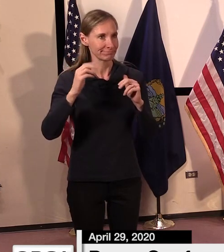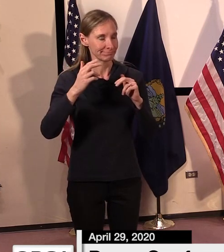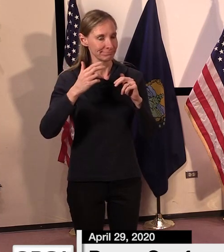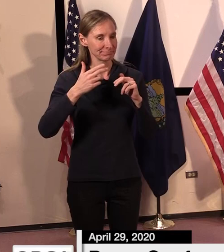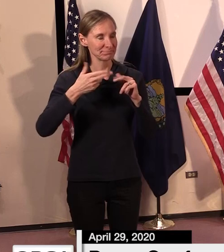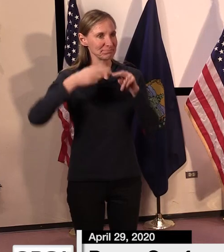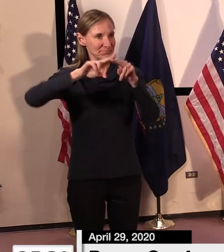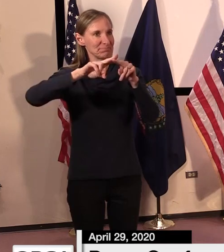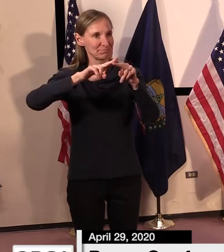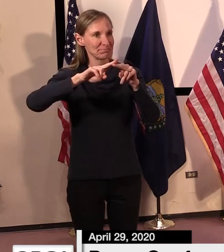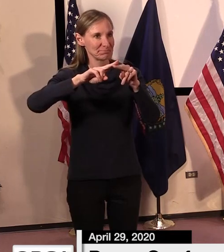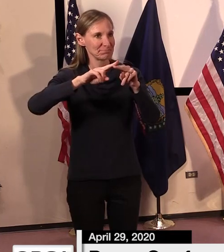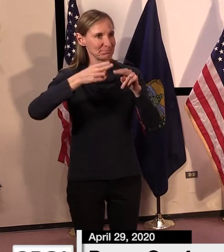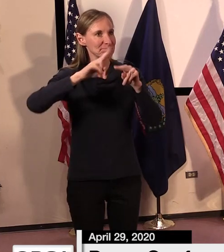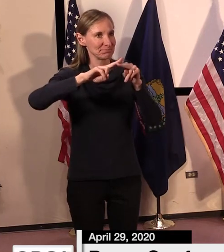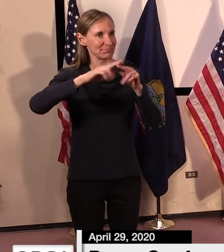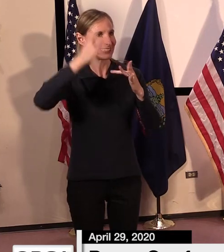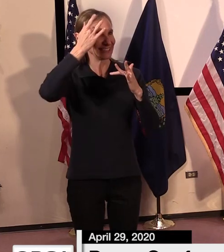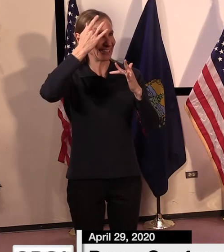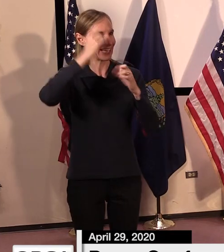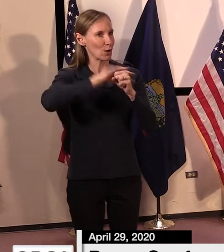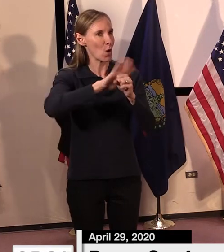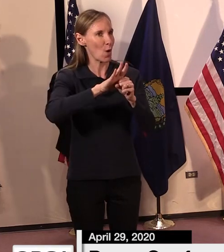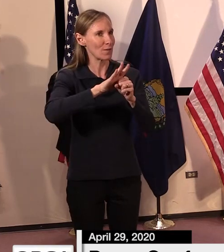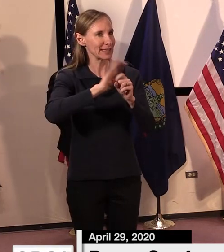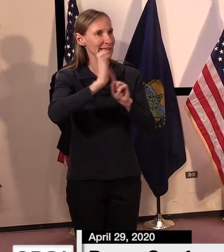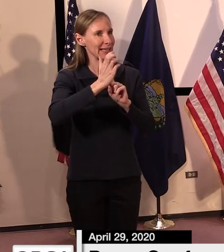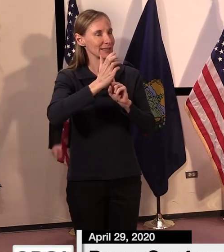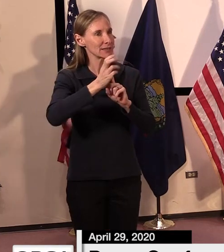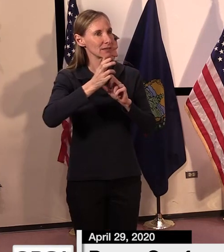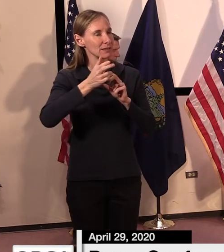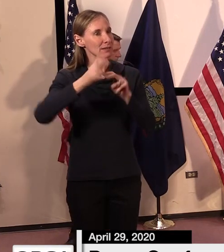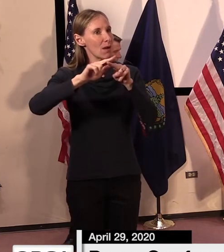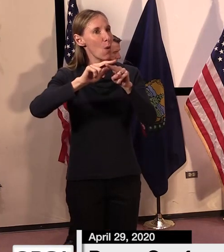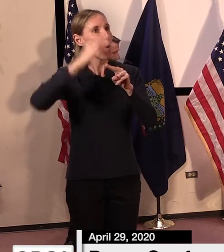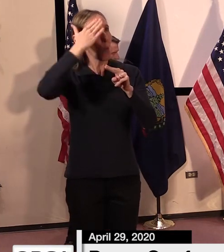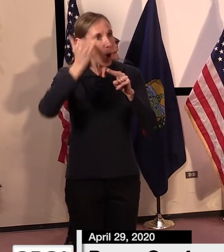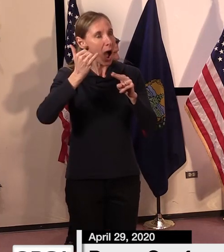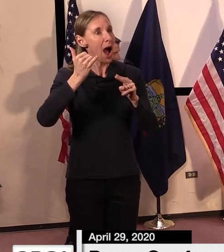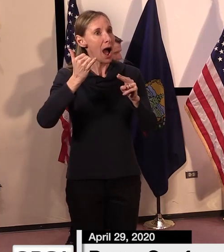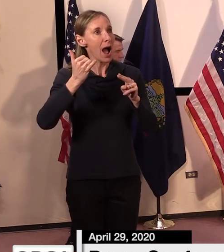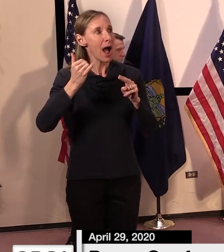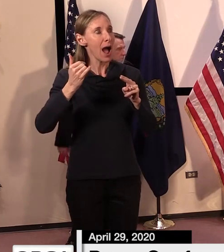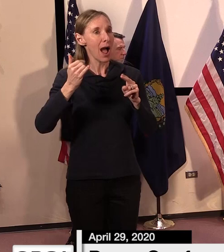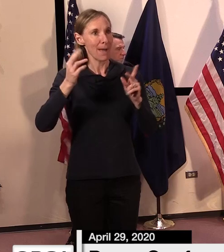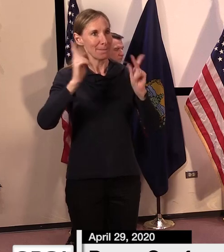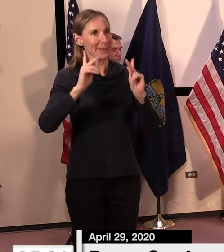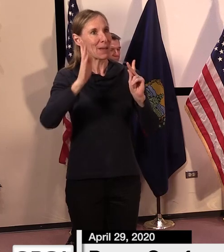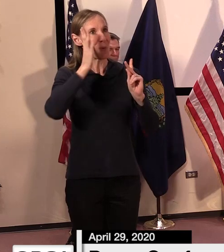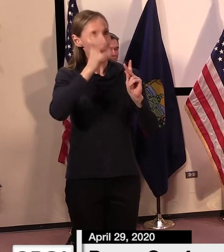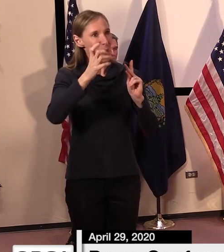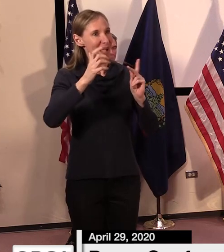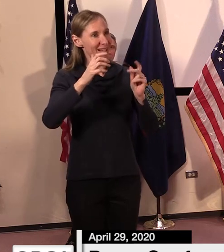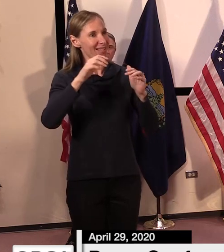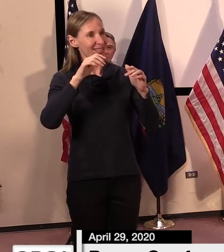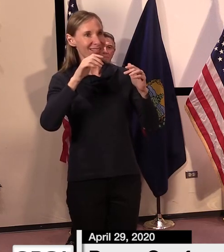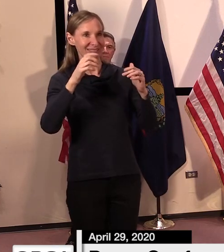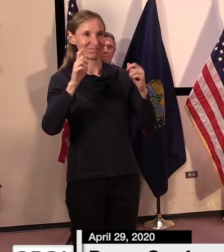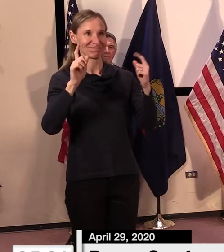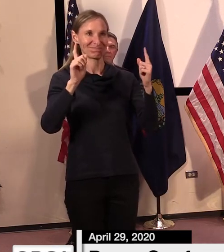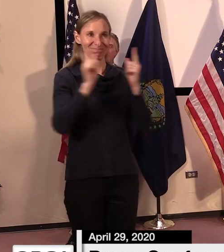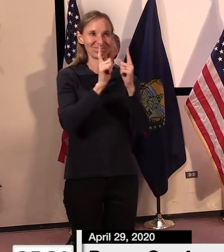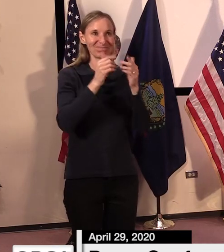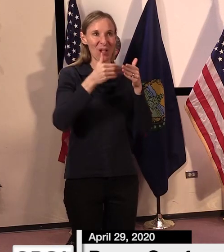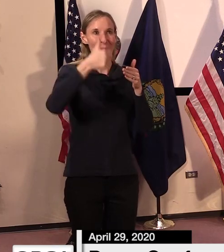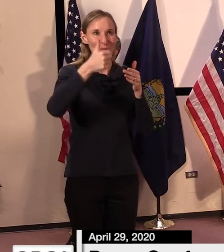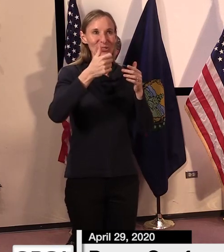some rise in cases, just as a result of people being able to become more closely contacted with one another